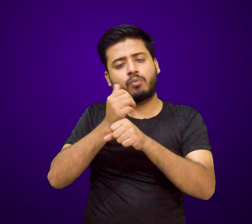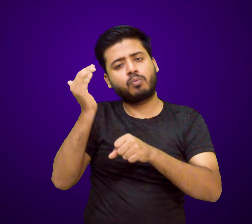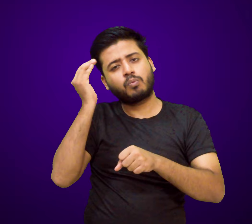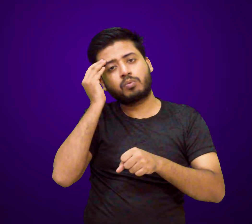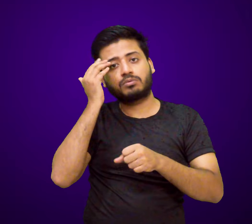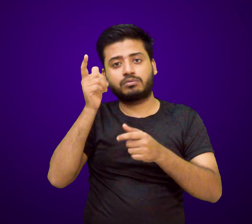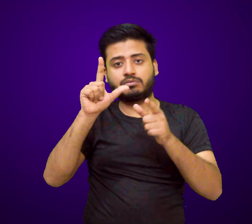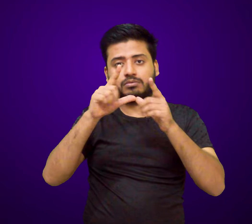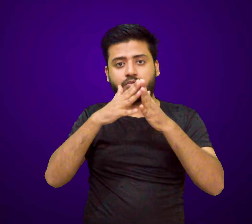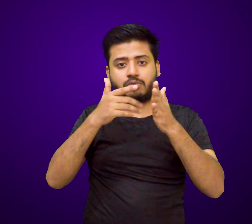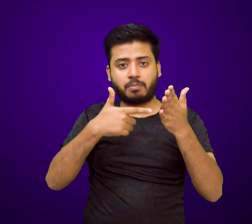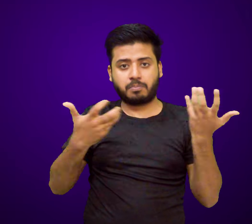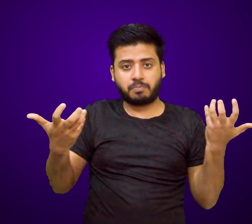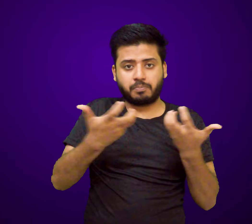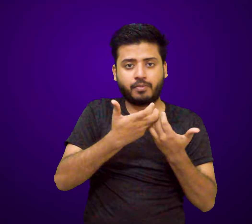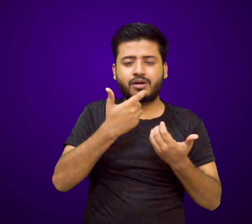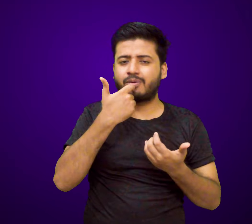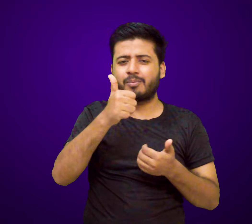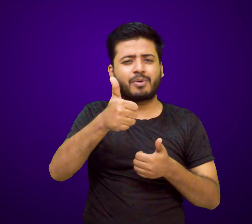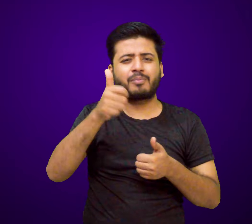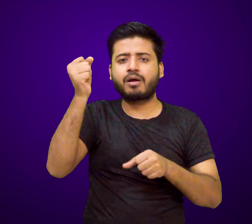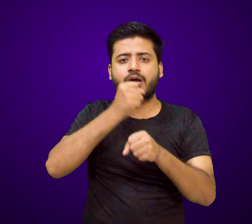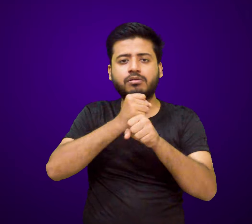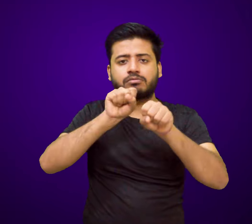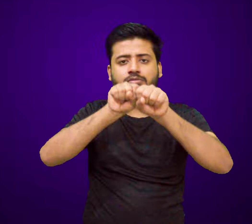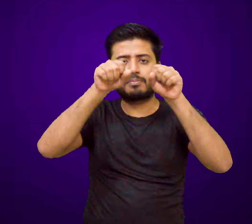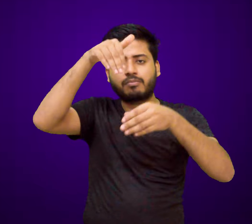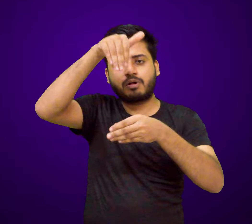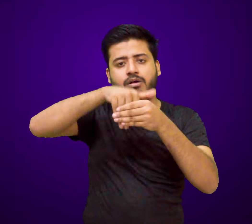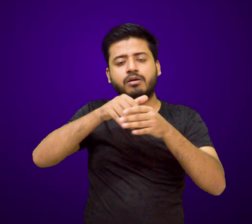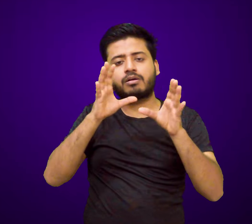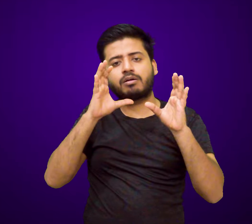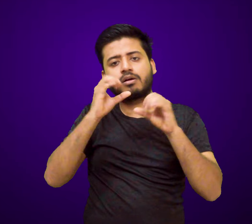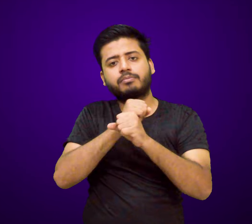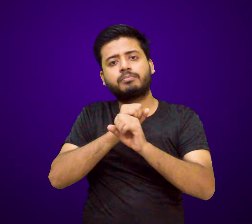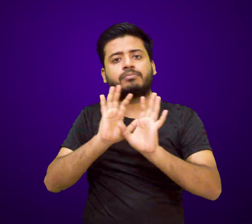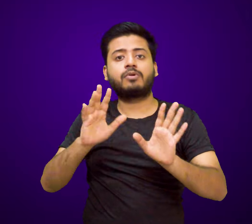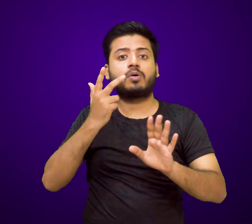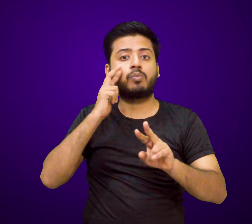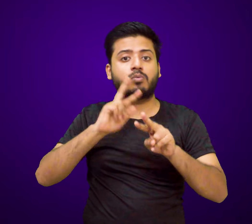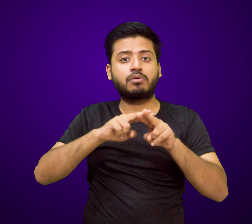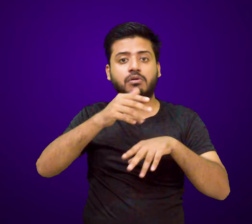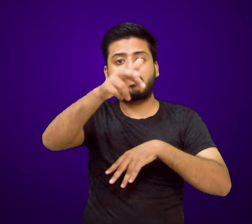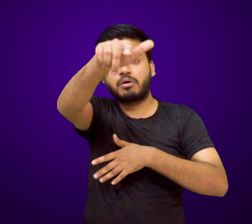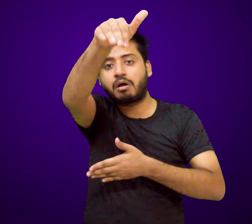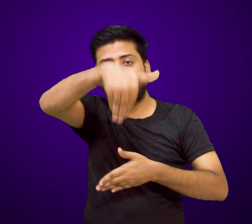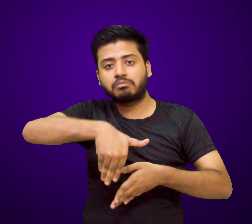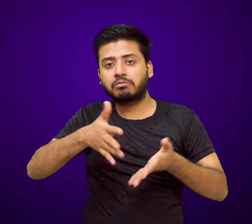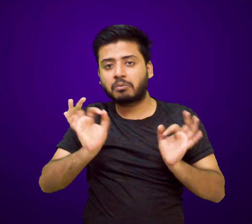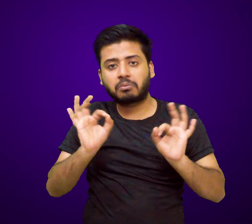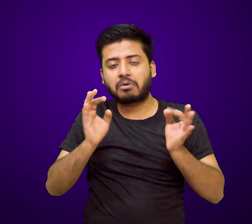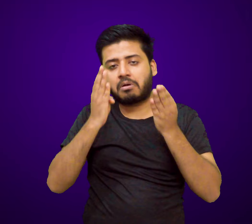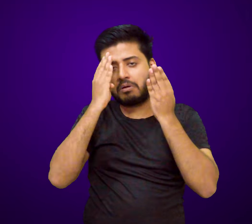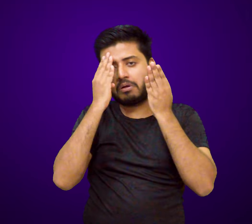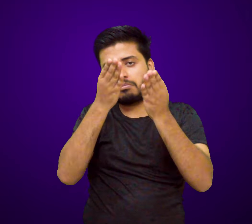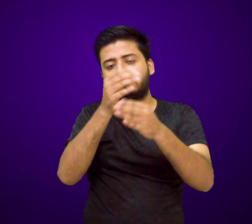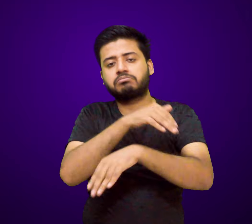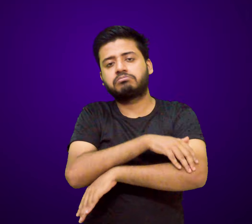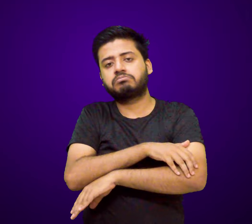person with a severe disability, 80% or more. Certification. You must have a disability certificate issued